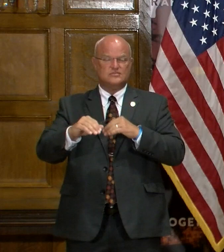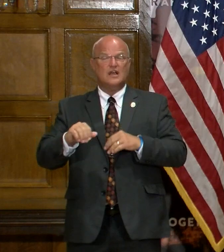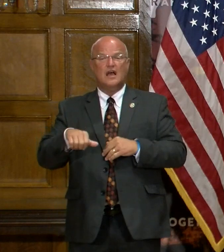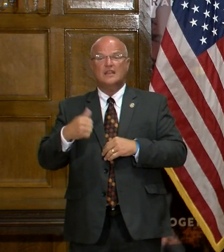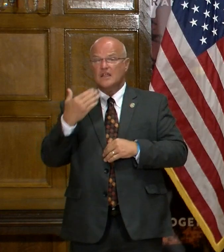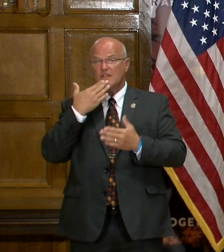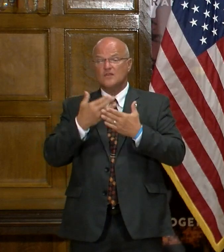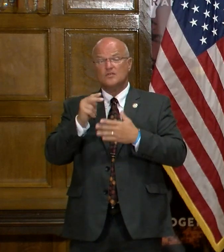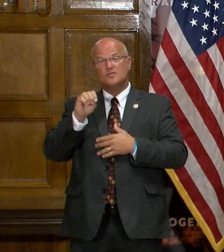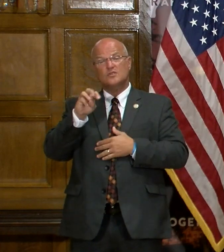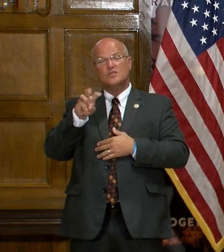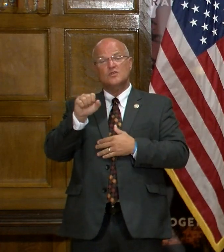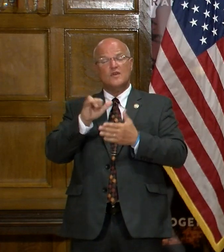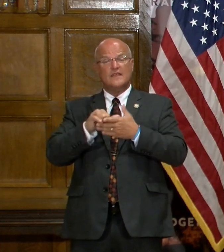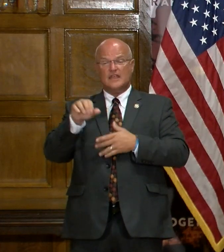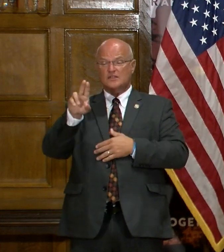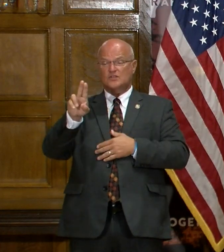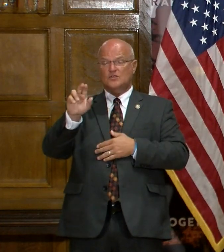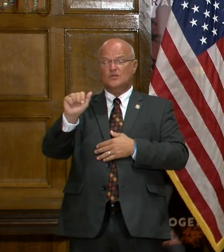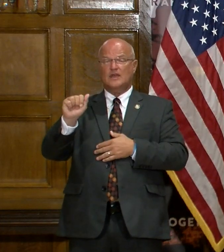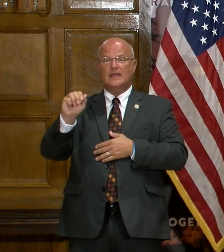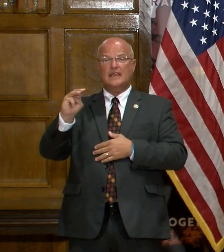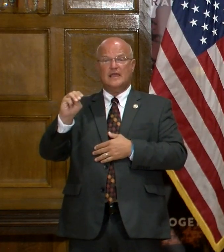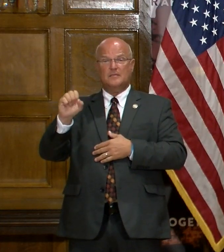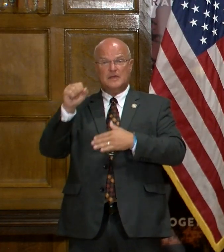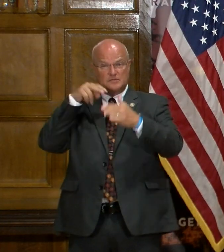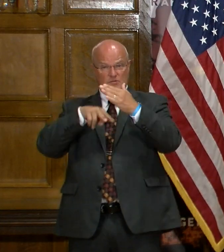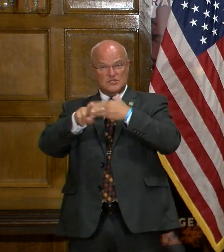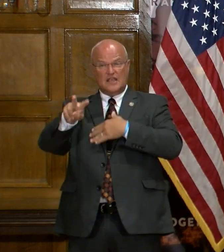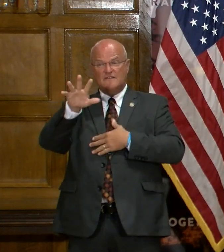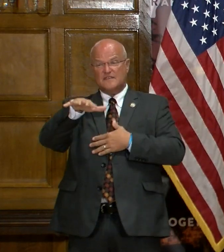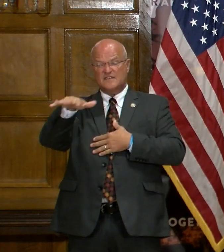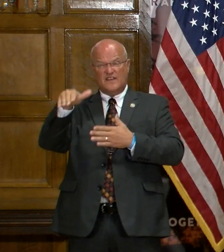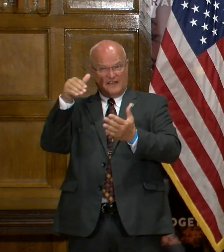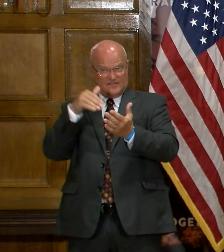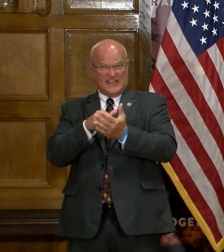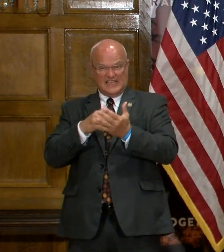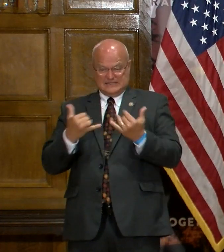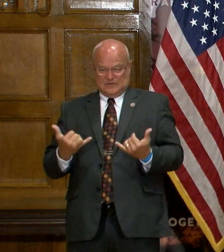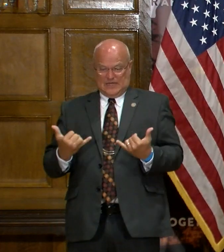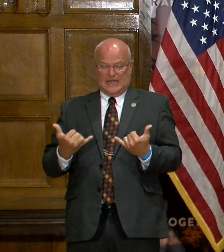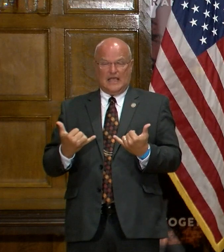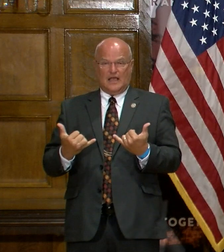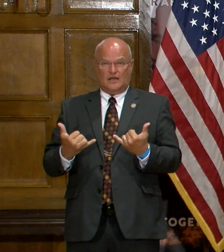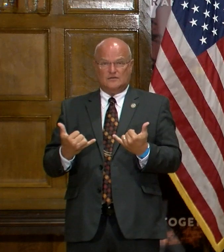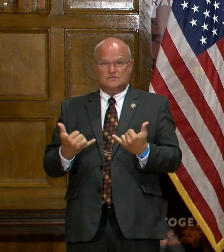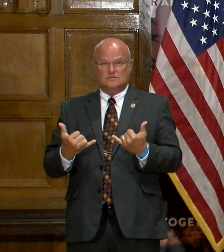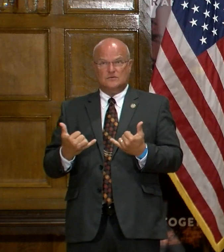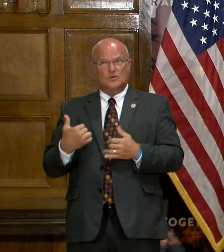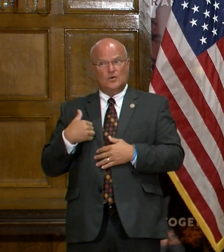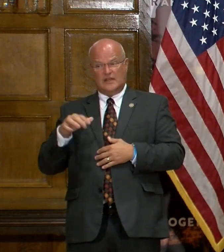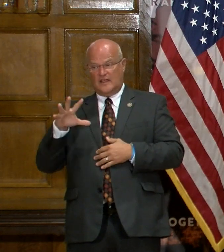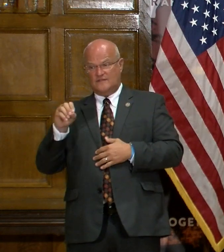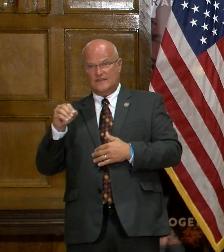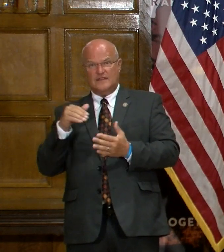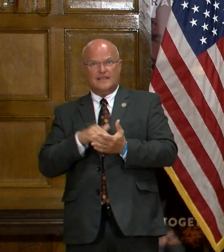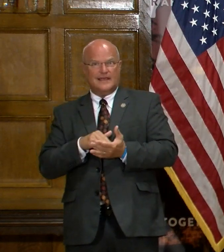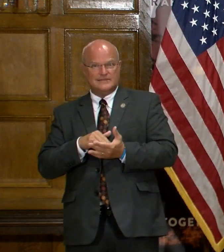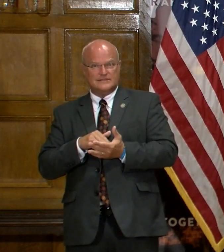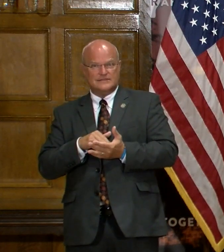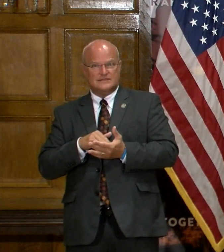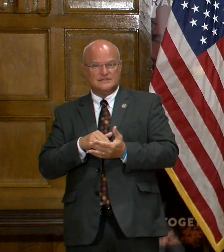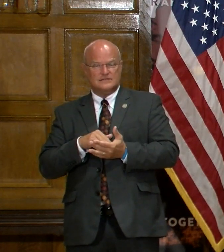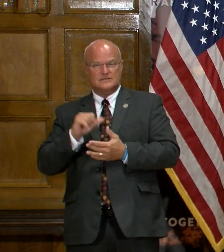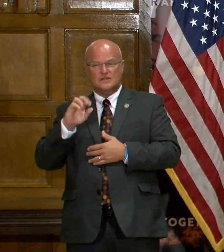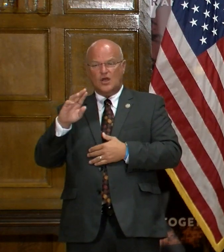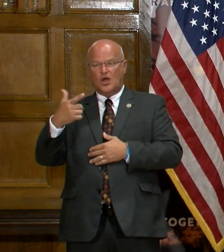news is the fact that UAMS was projecting a 55,000 at this point, where we're at 50,000